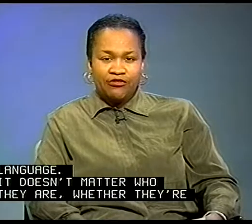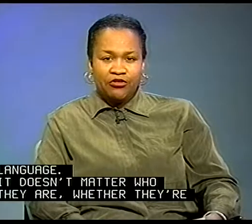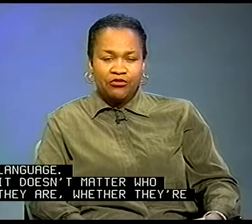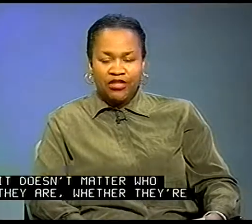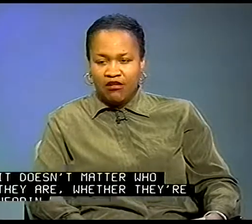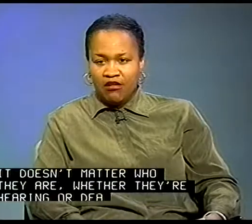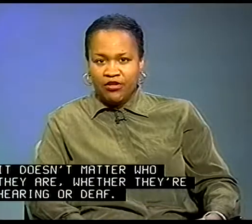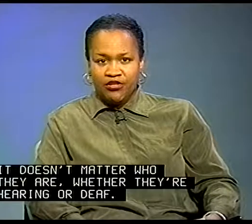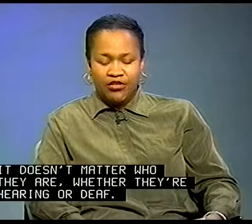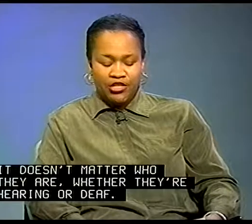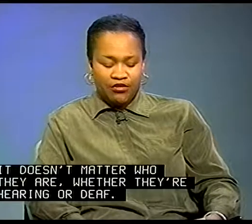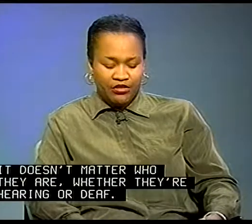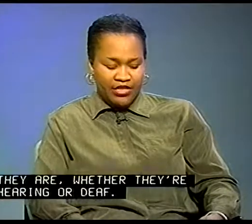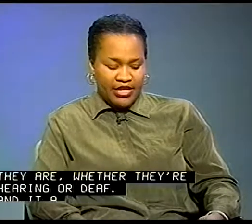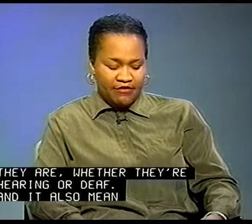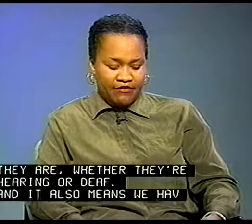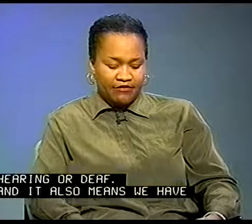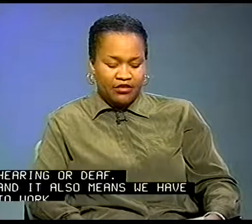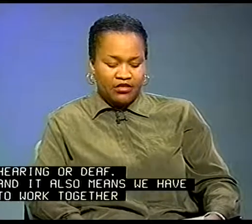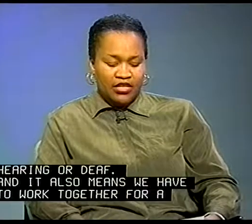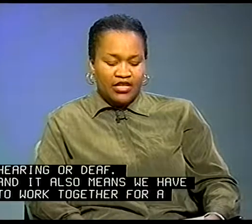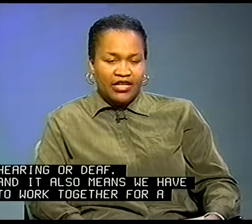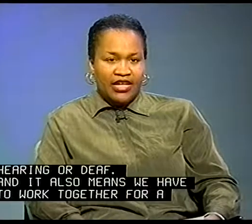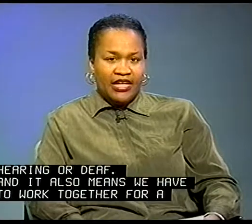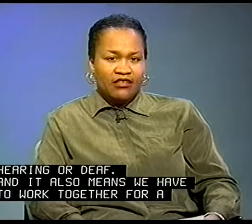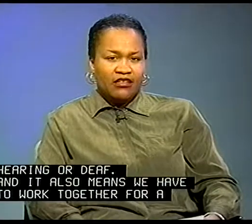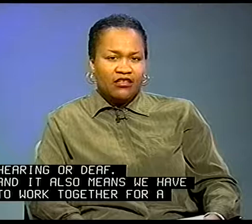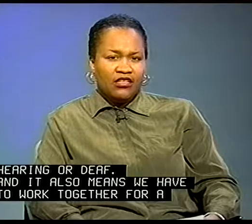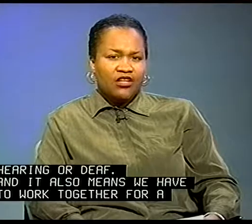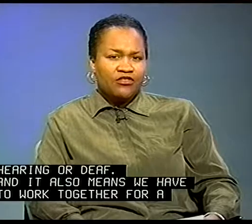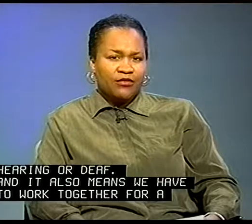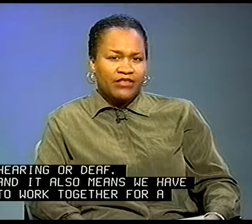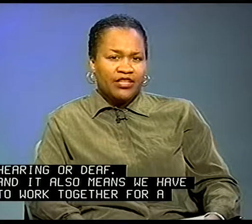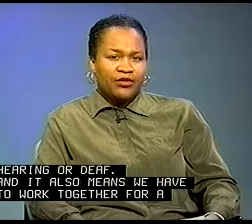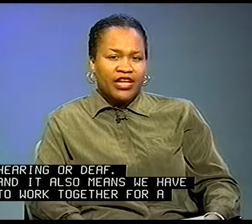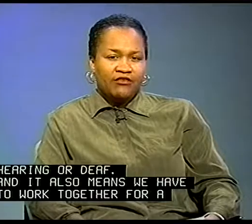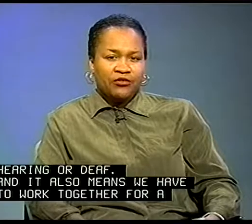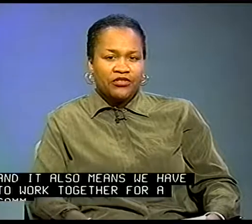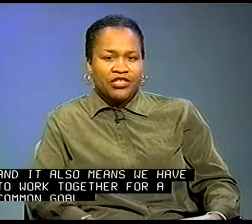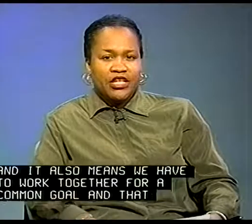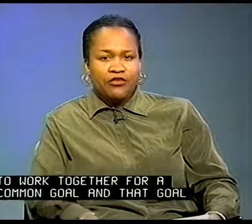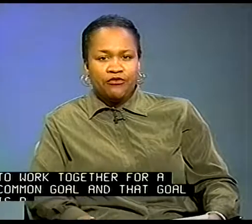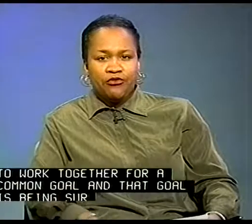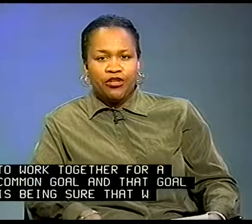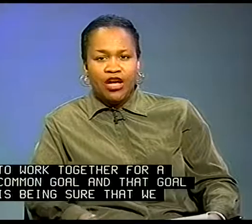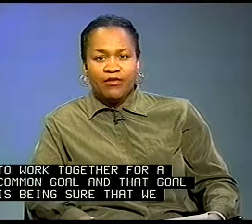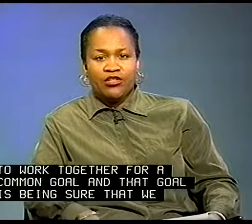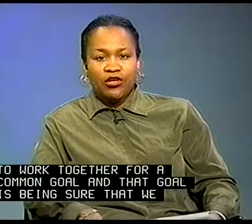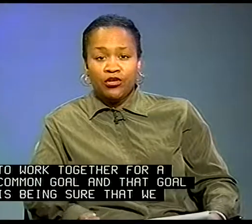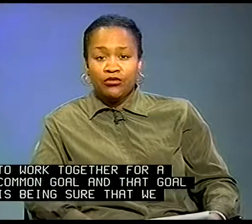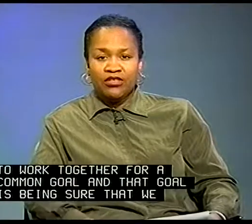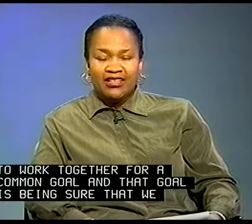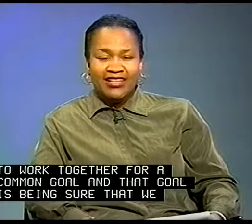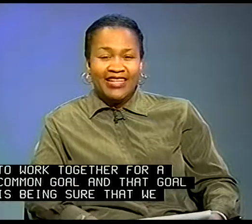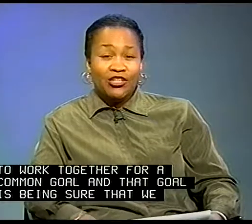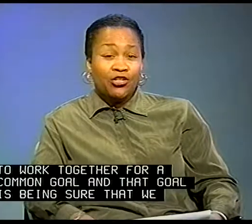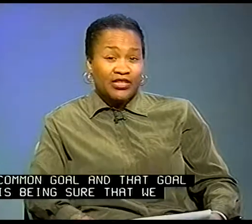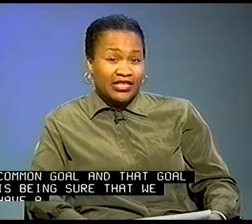who they are, whether they're hearing or deaf. And it also means that we have to work together for a common goal, and that goal